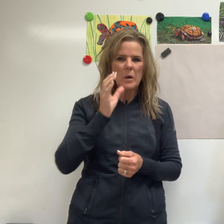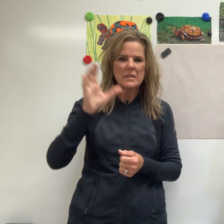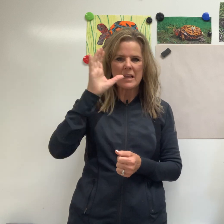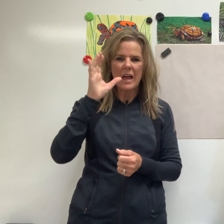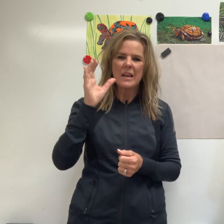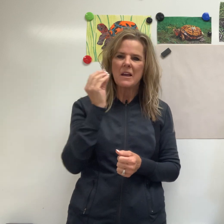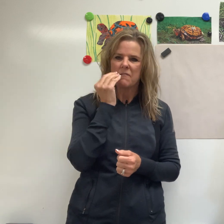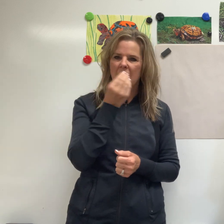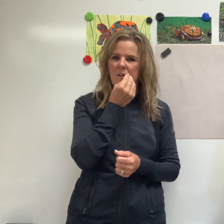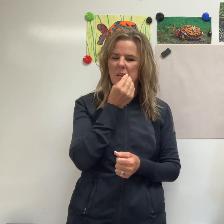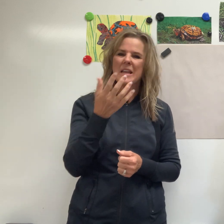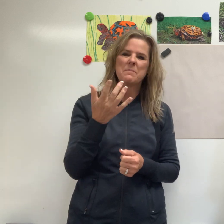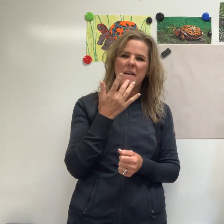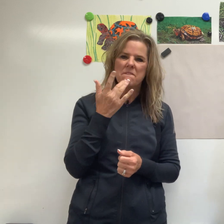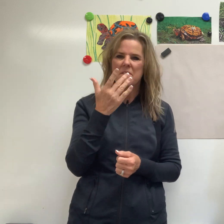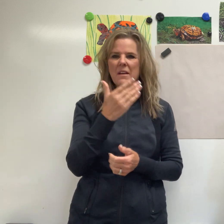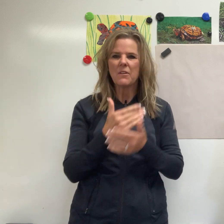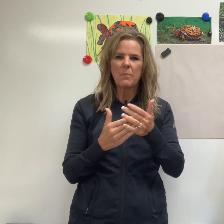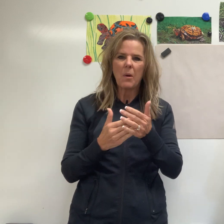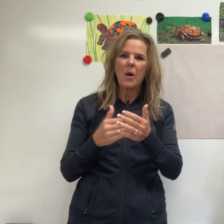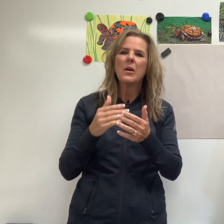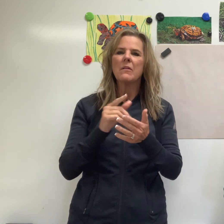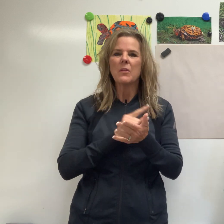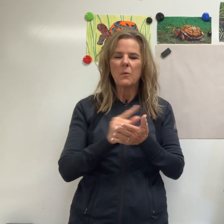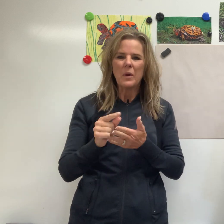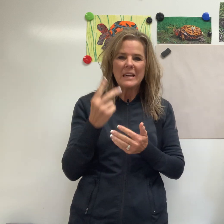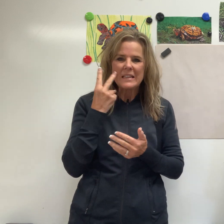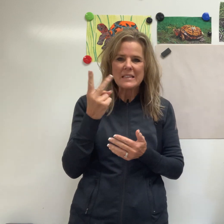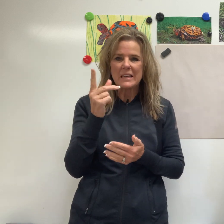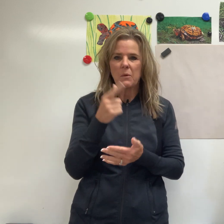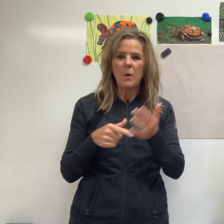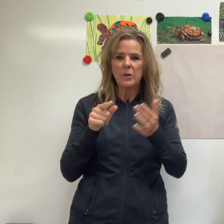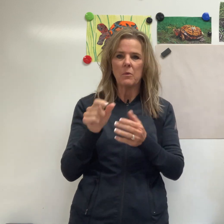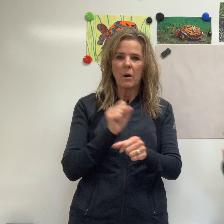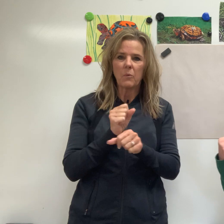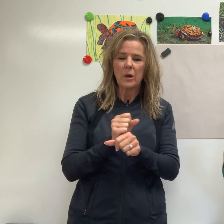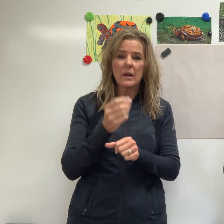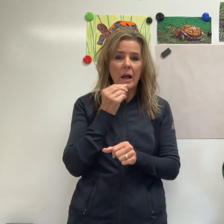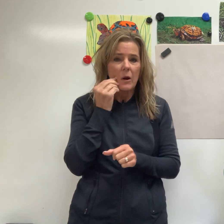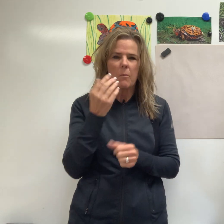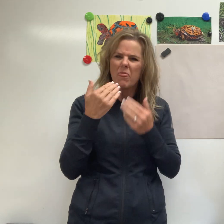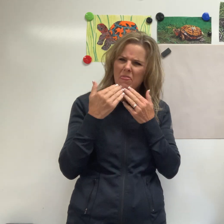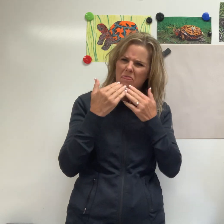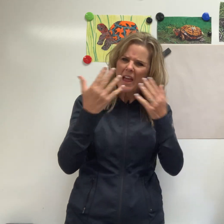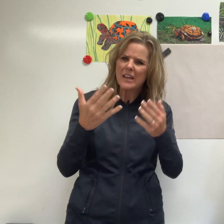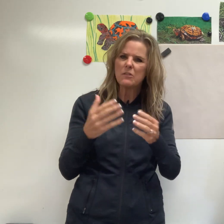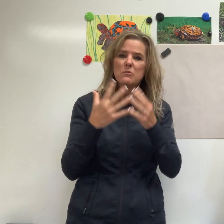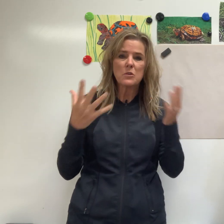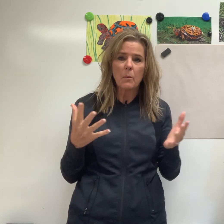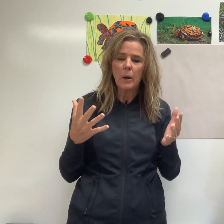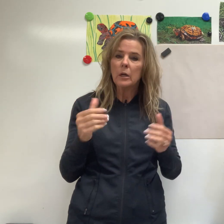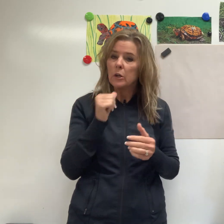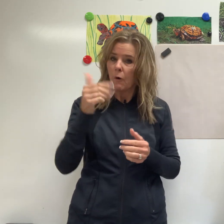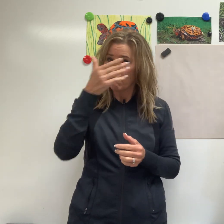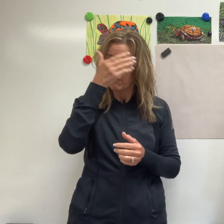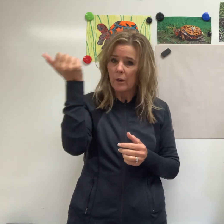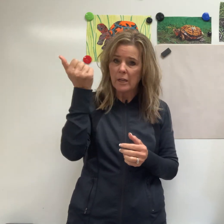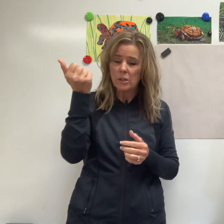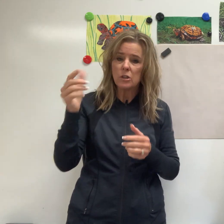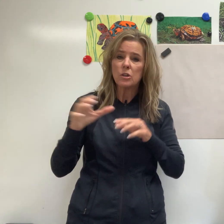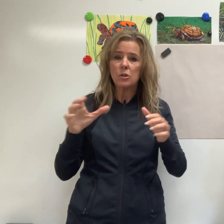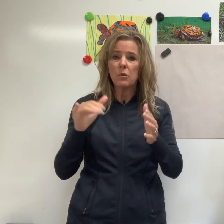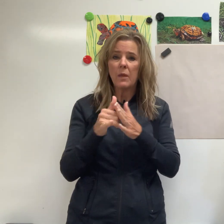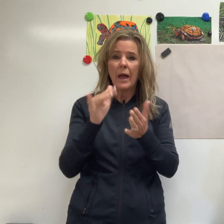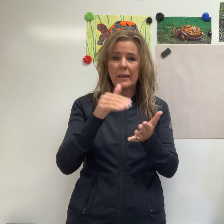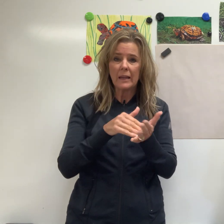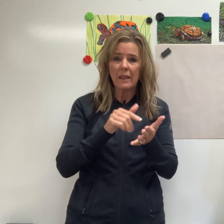my favorite part of the week, is to see what you guys are working on at home. So thank you so much. Don't forget to do that again this week with our turtle. We are